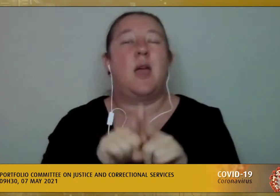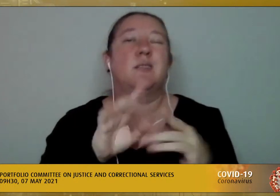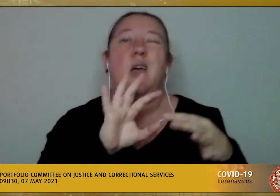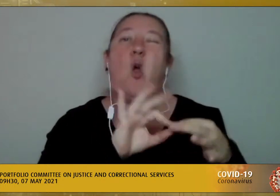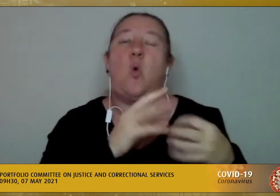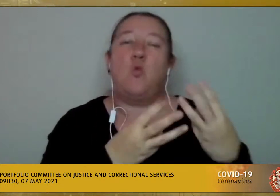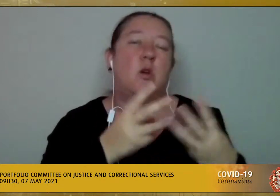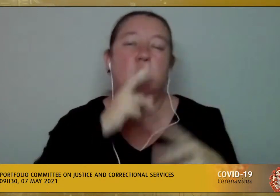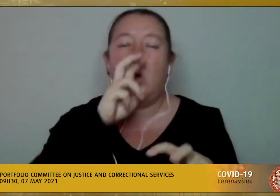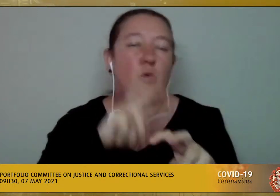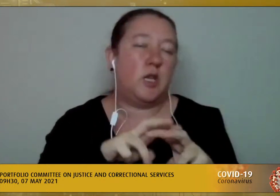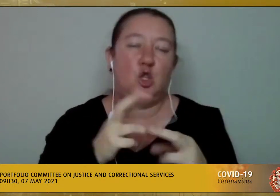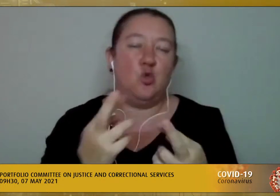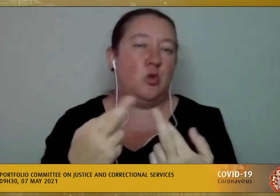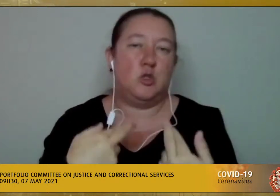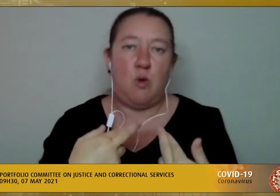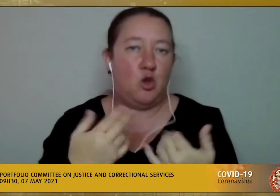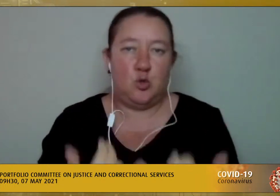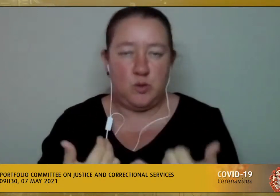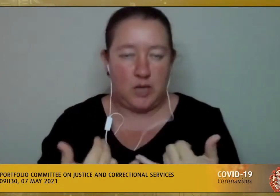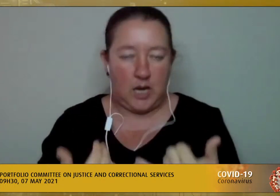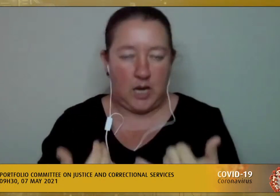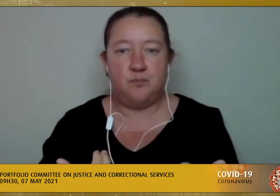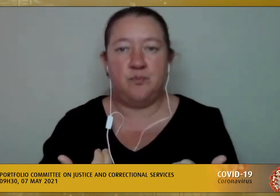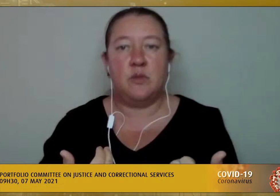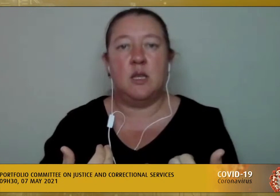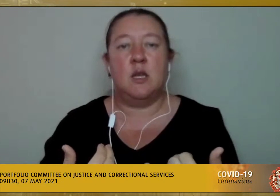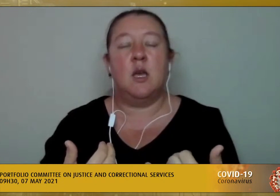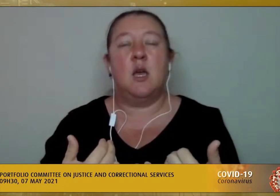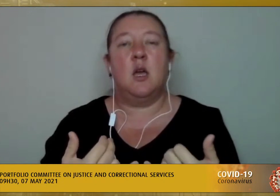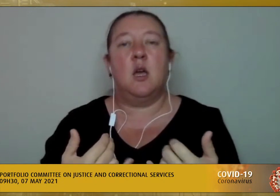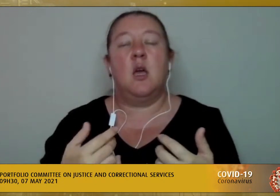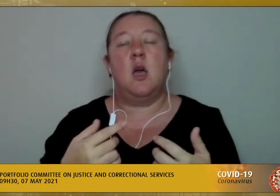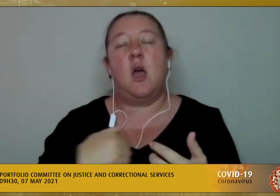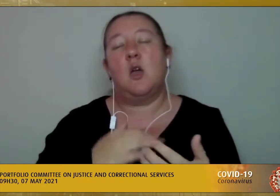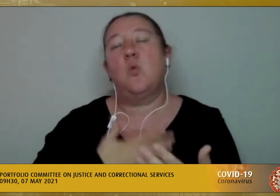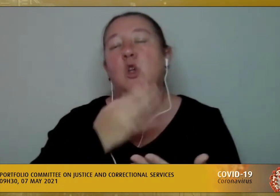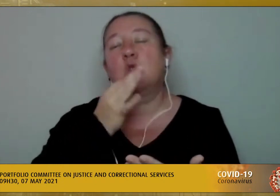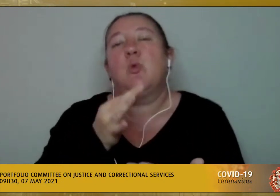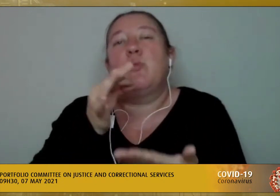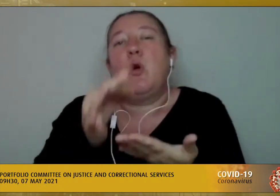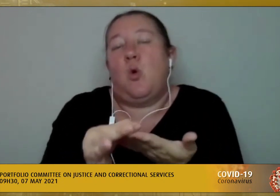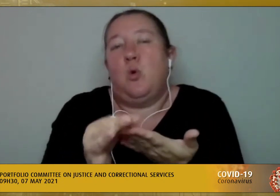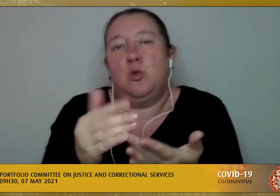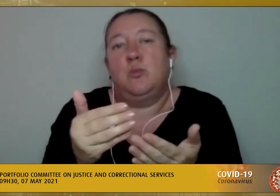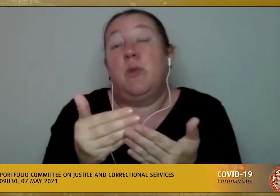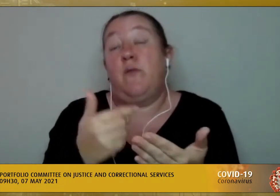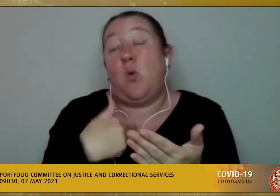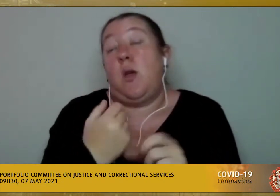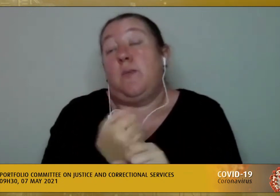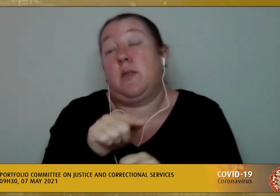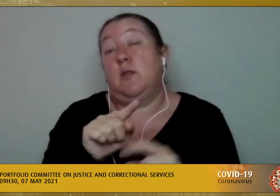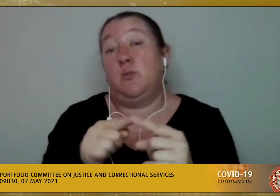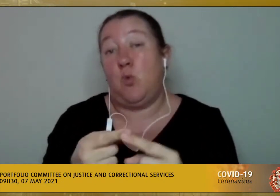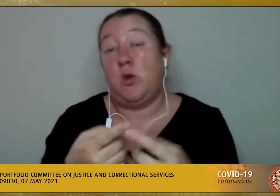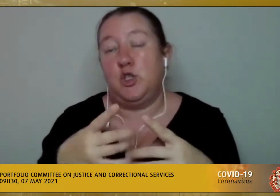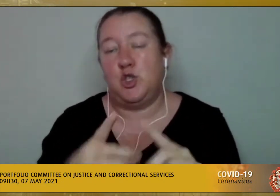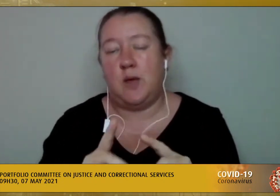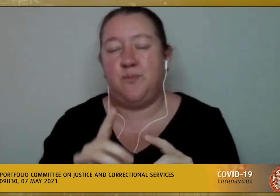don't need to to respond today I want to propose before I make this point chair